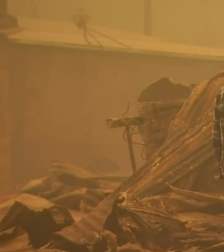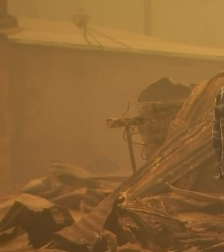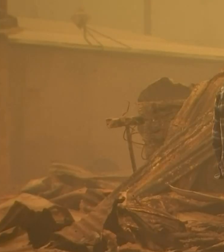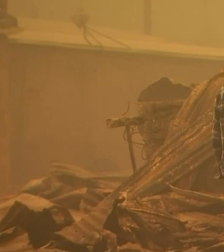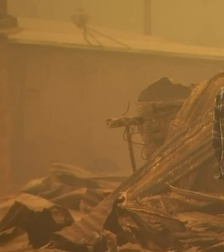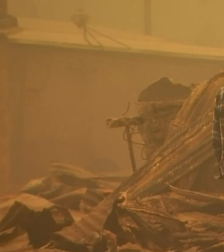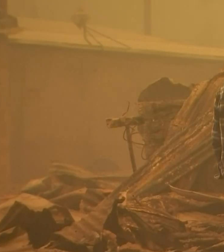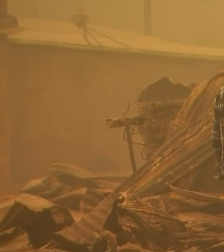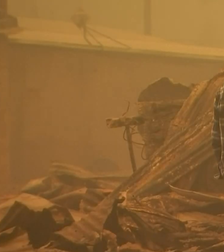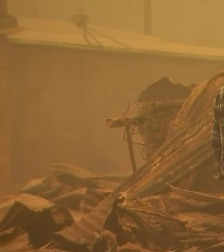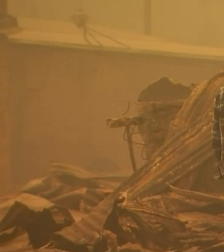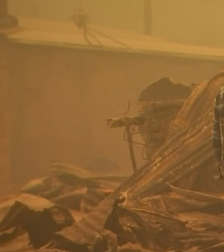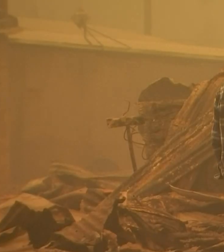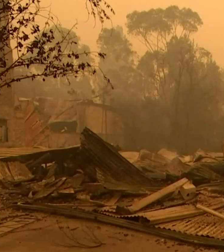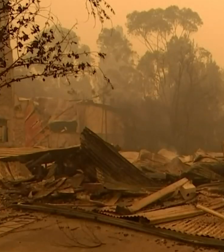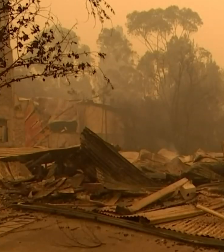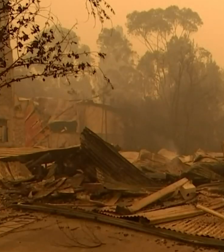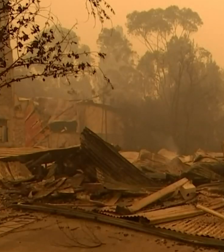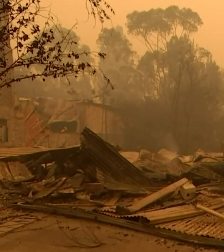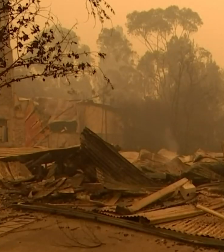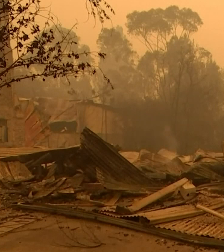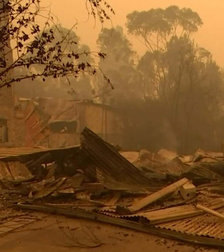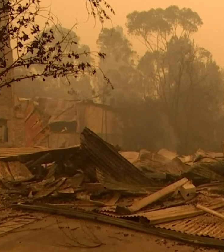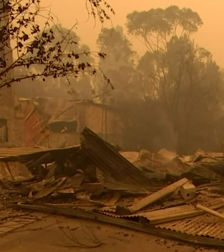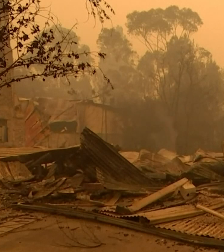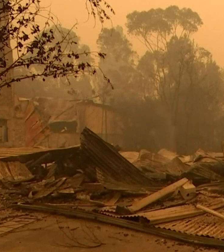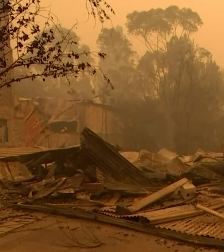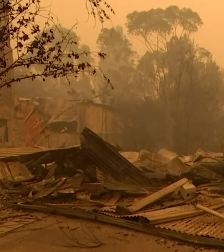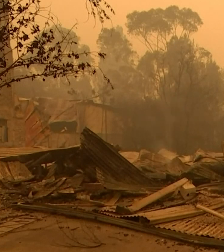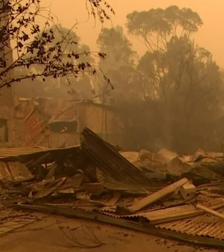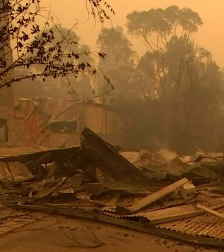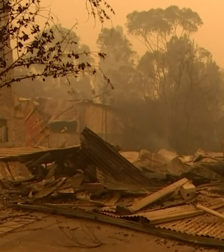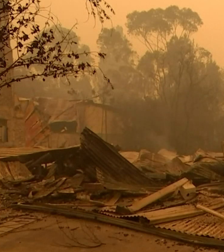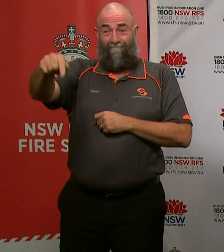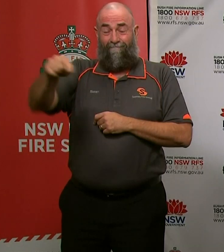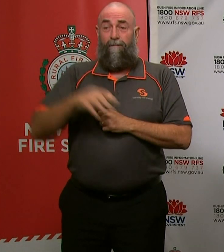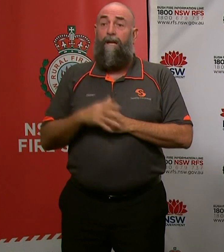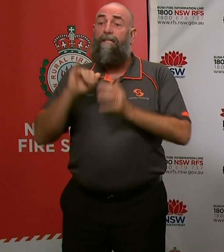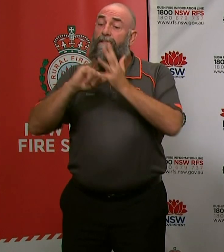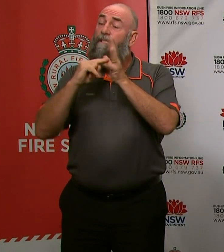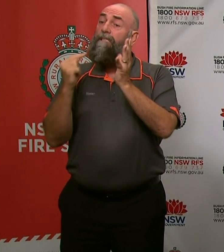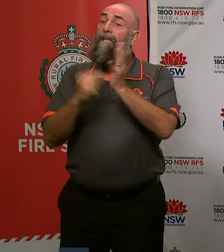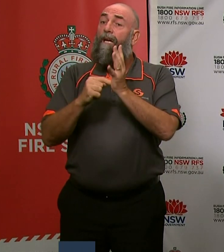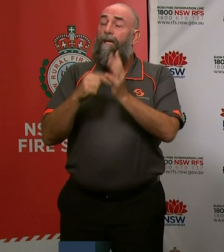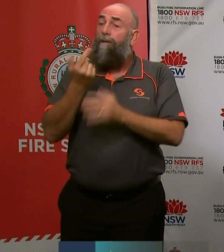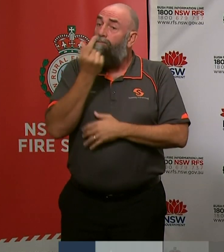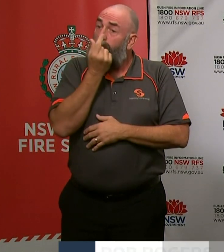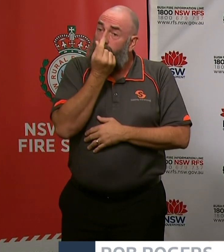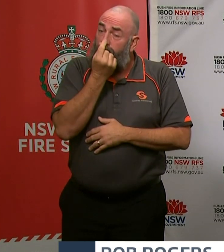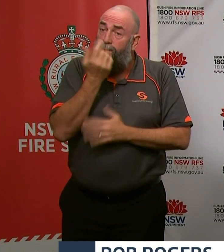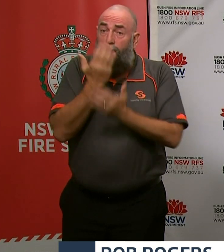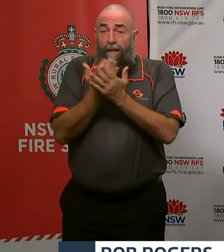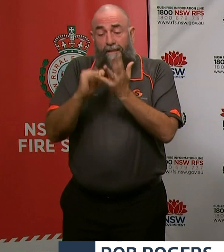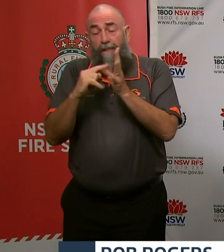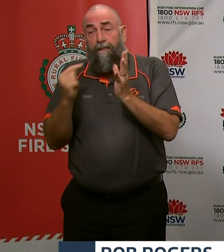Australia to take stock of this catastrophe may be only a brief reprieve. There is every potential that the conditions on